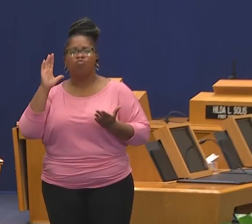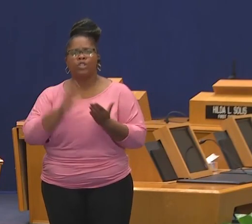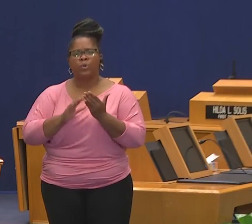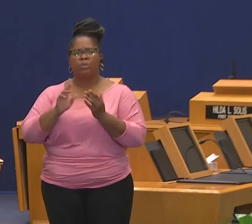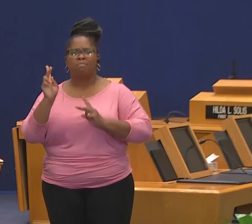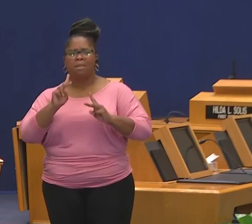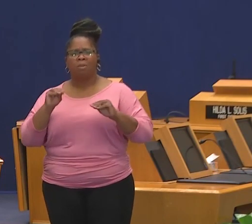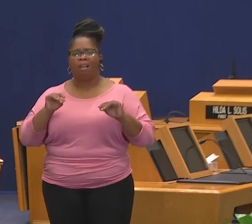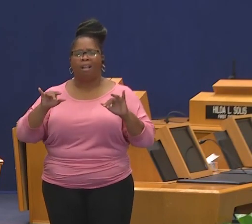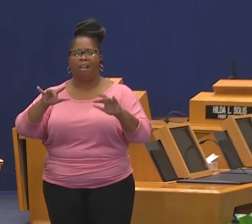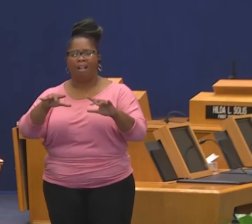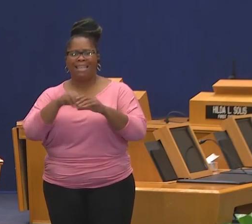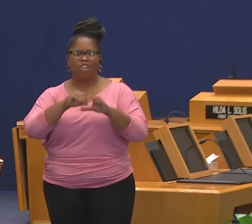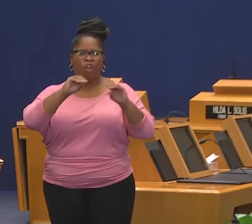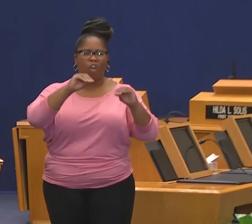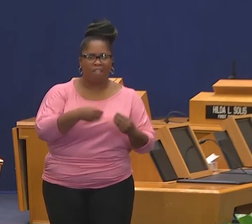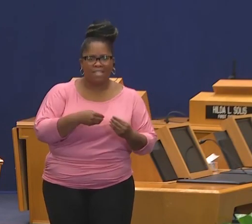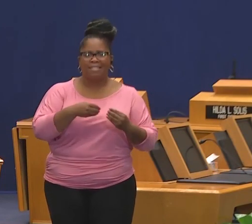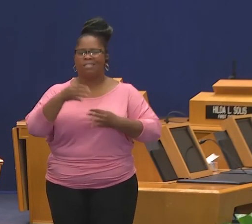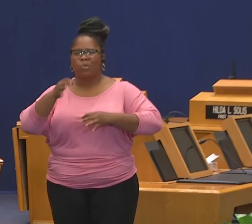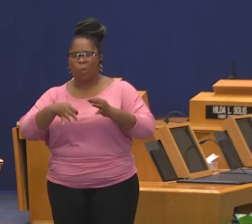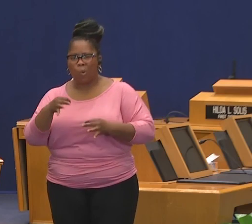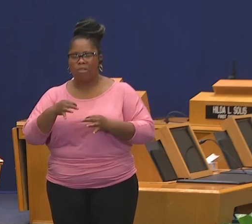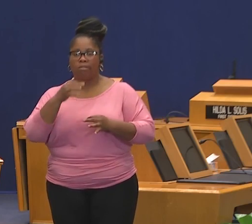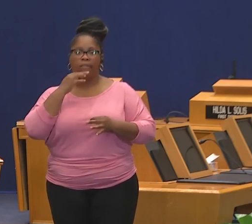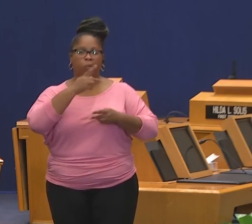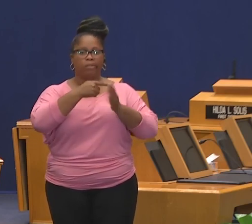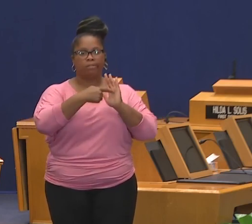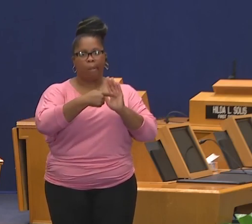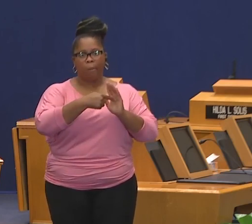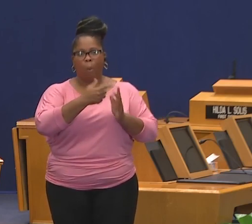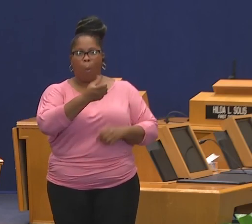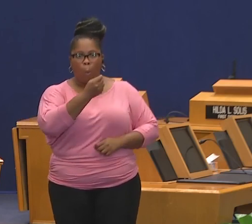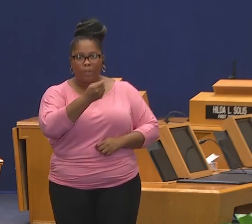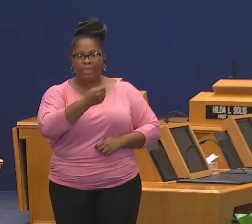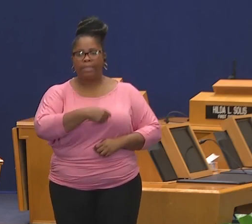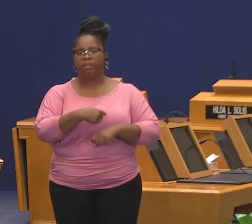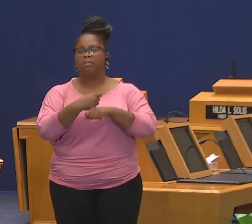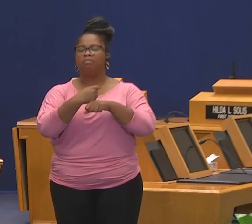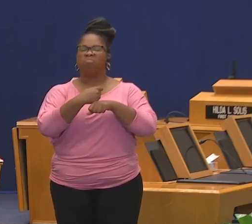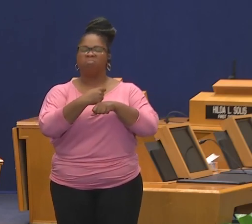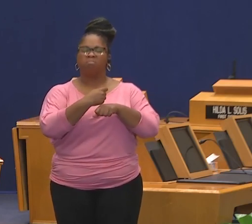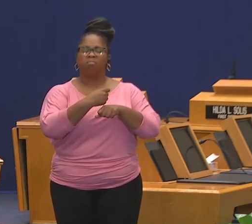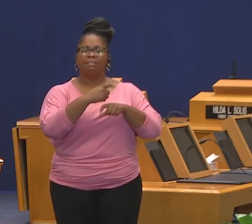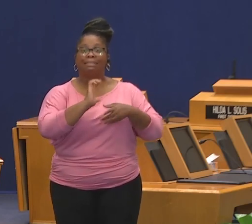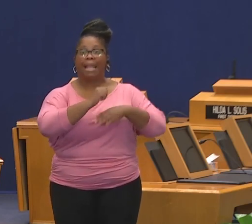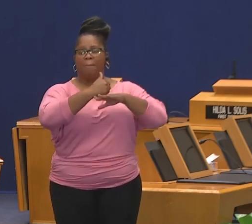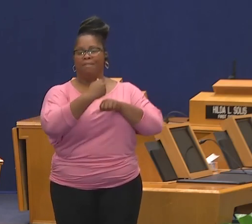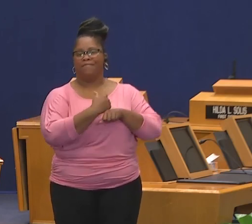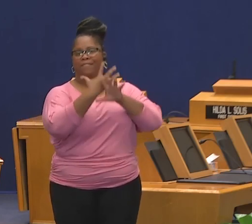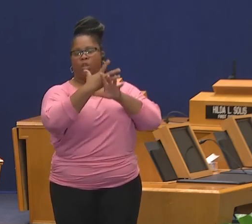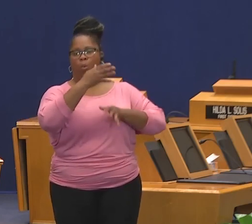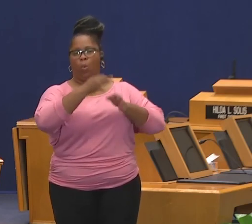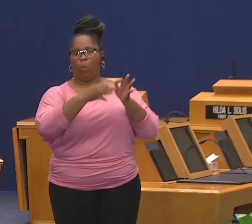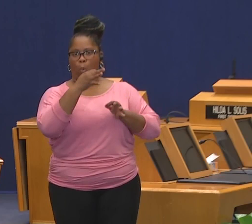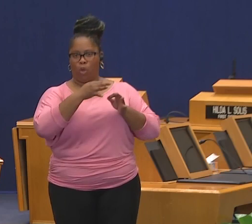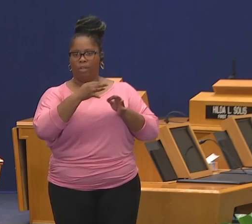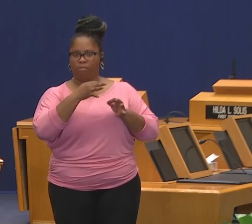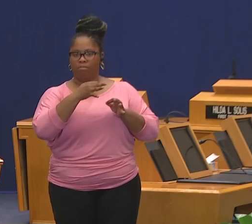other offices, such as holding video court hearings. We also continue to provide